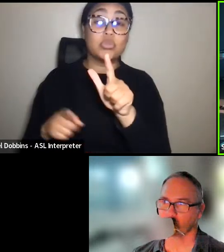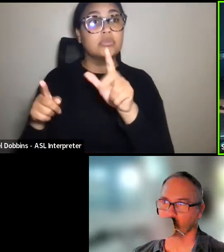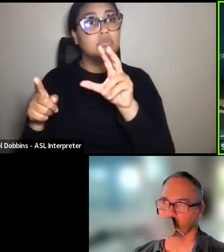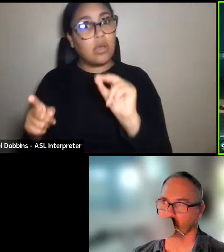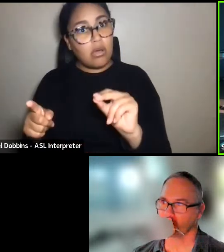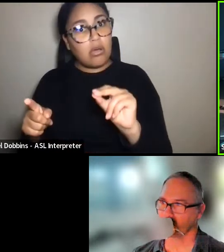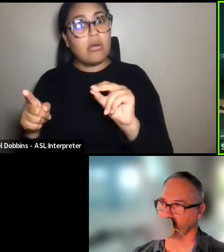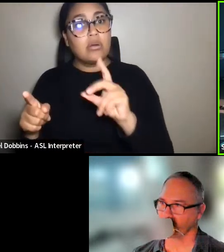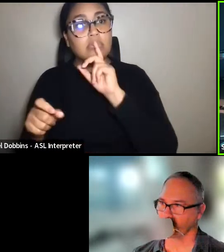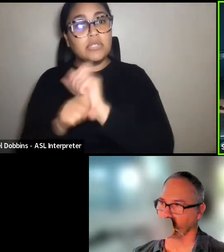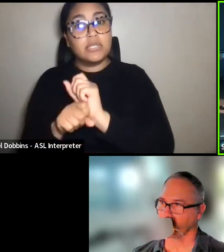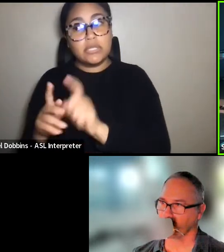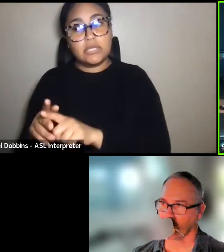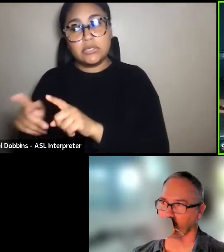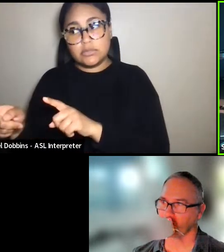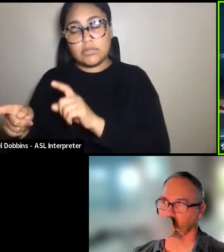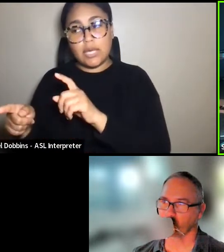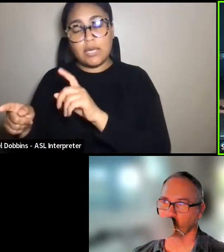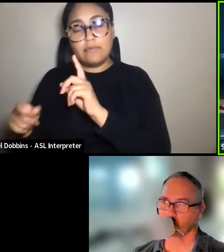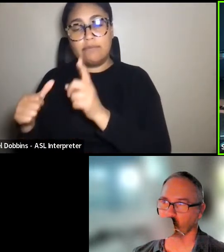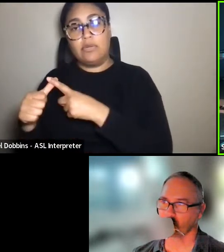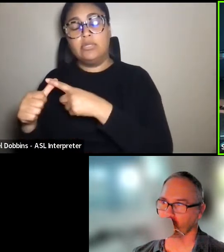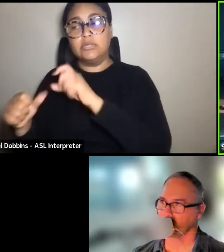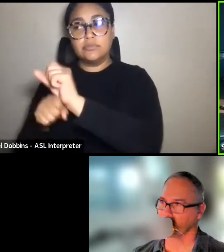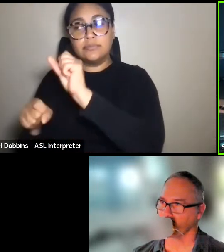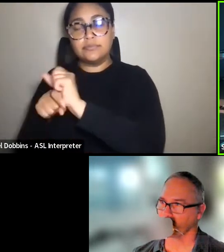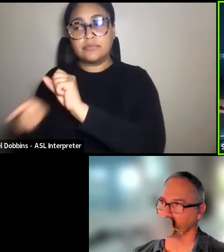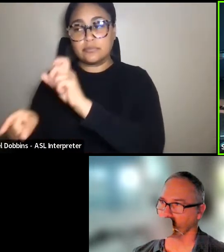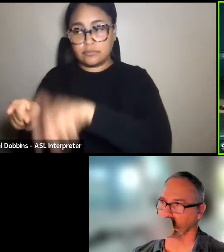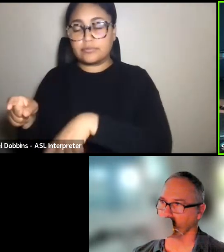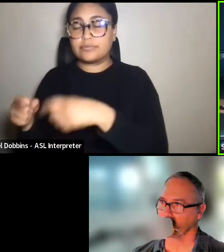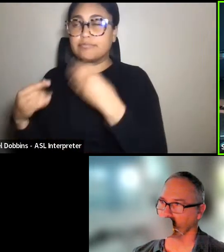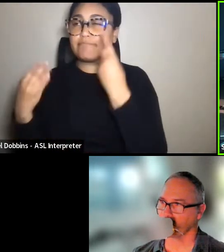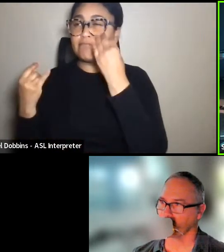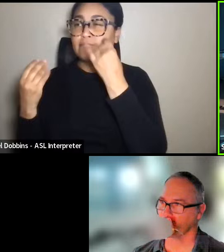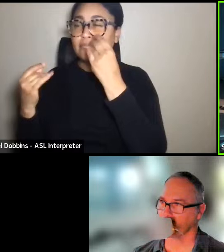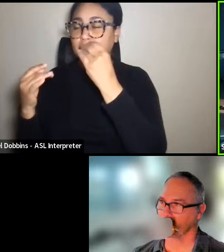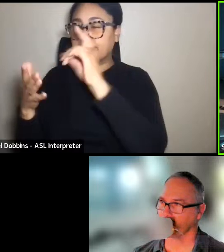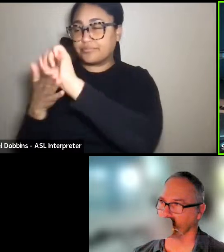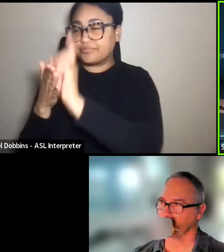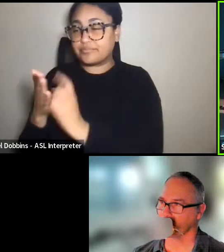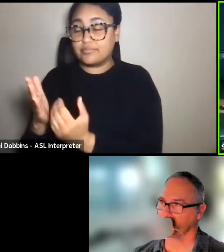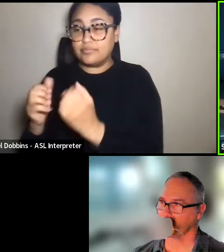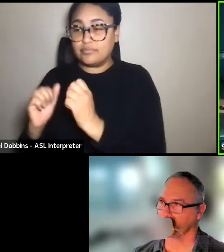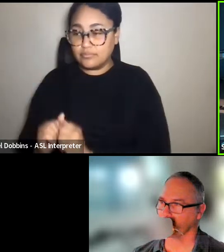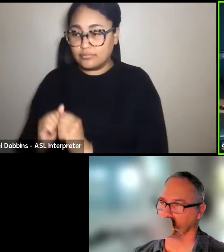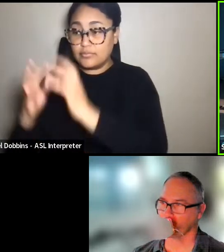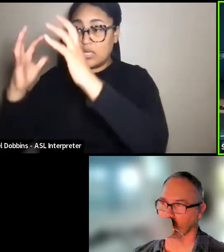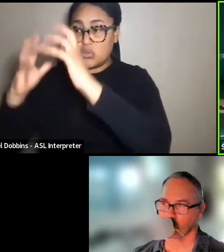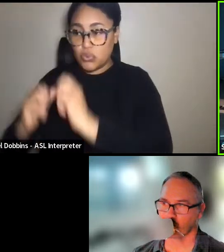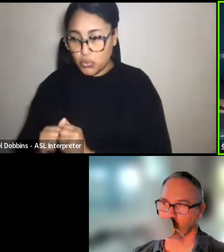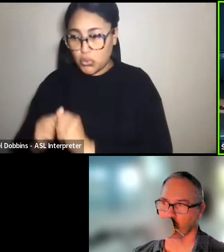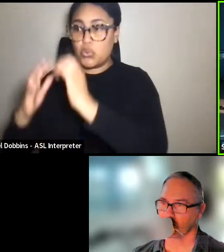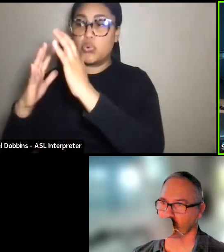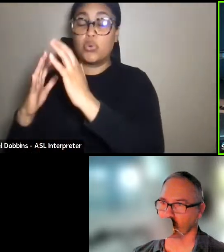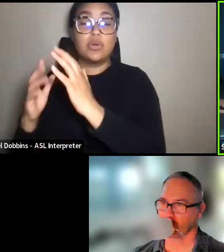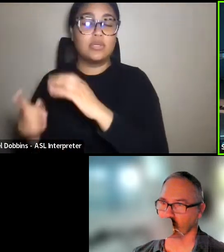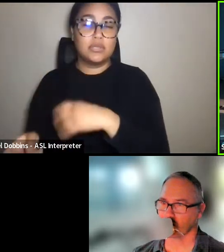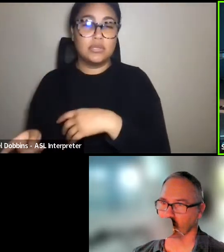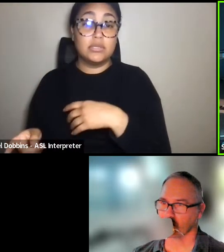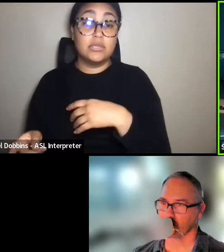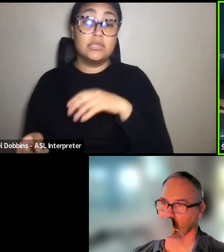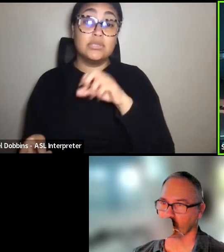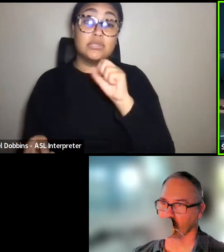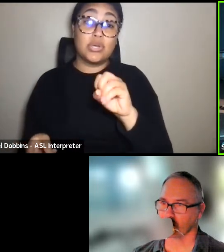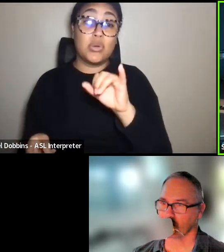the assignment from the get-go. Right. So I think that we shouldn't use these things unless we really